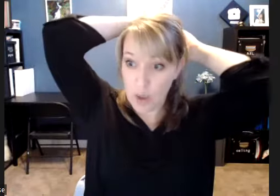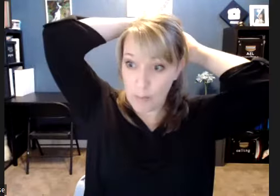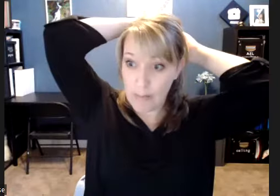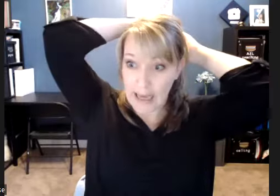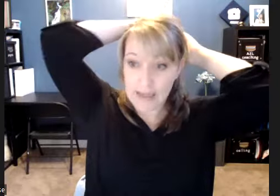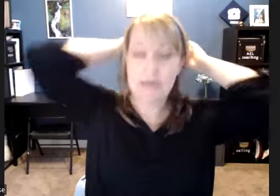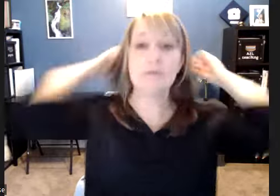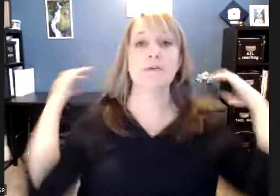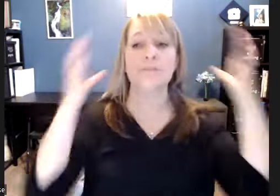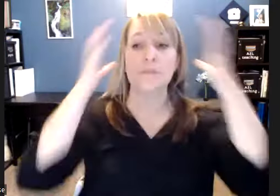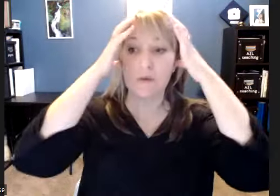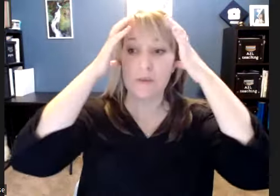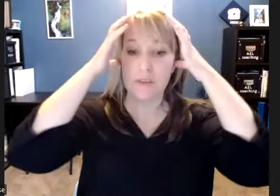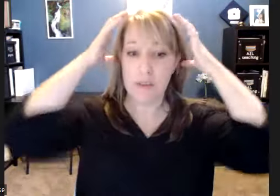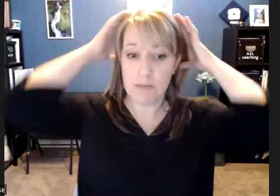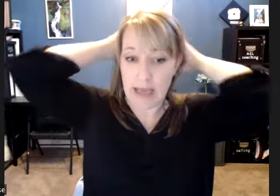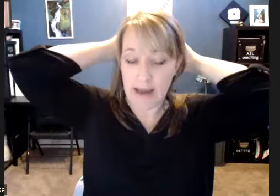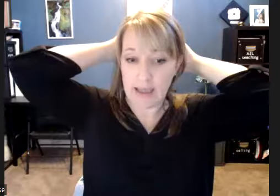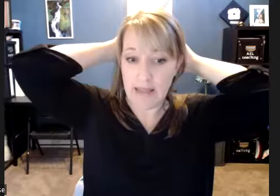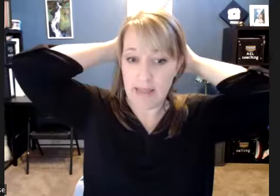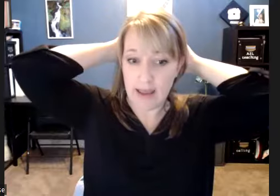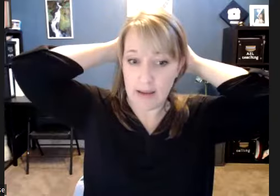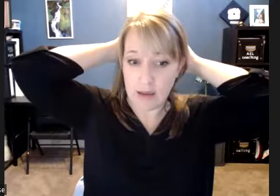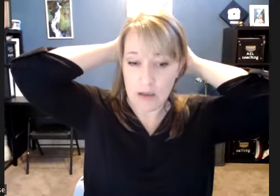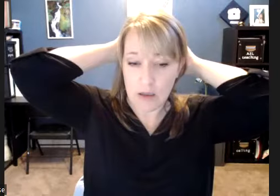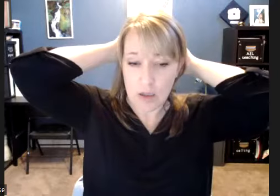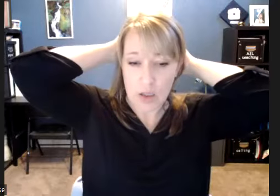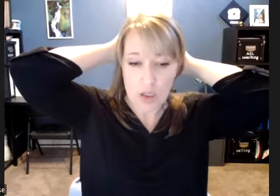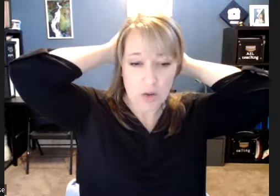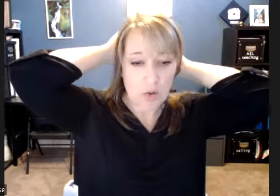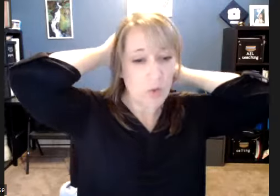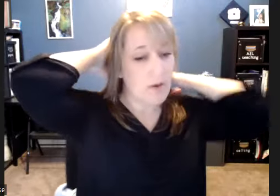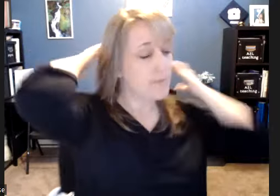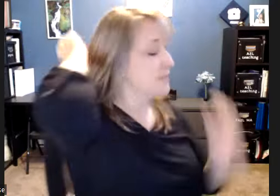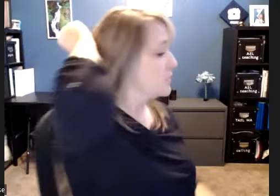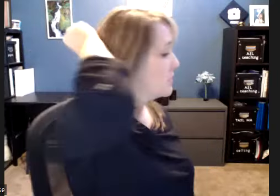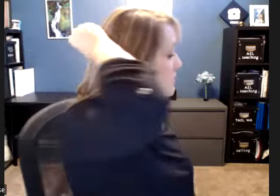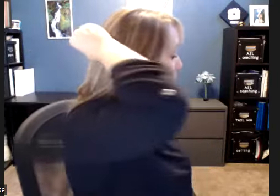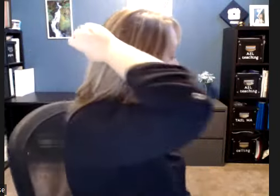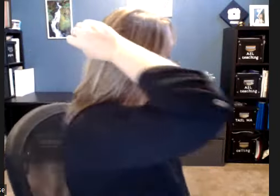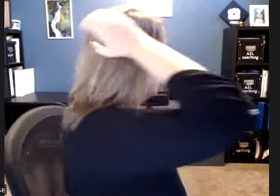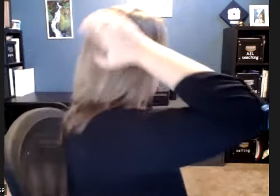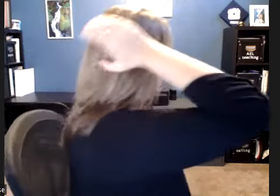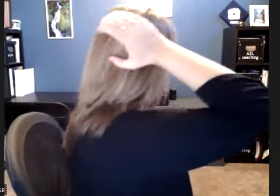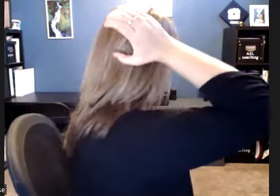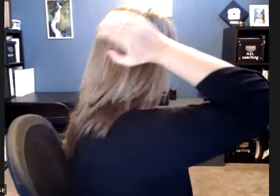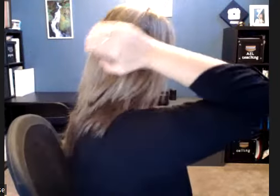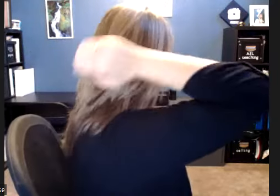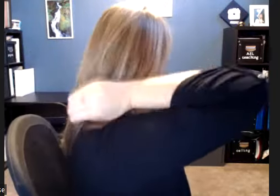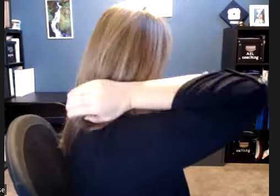know, back, slick back, and then you bring, either with a C hand shape